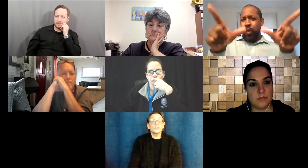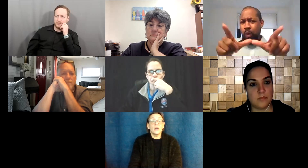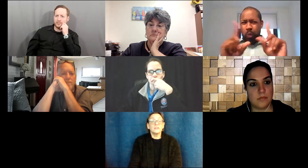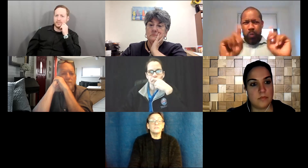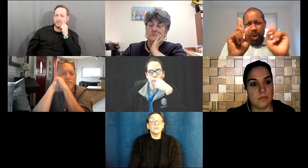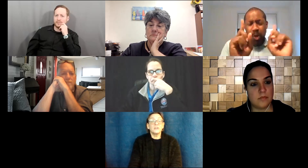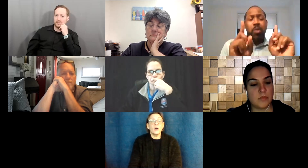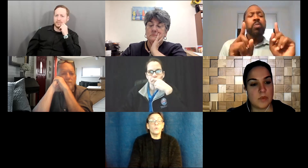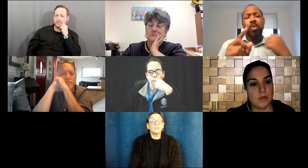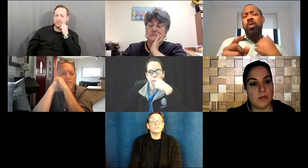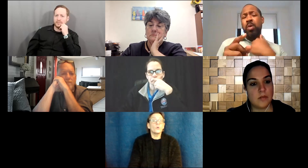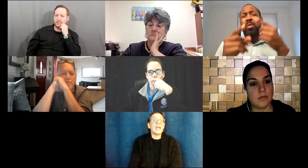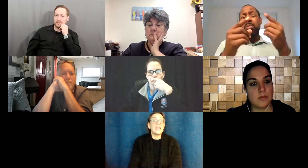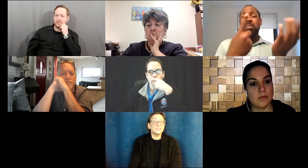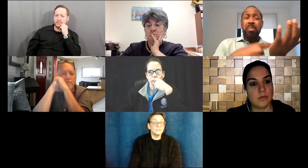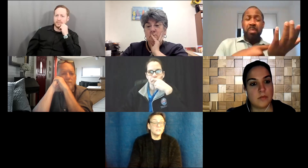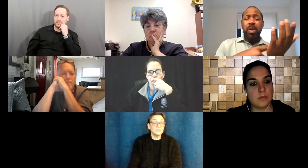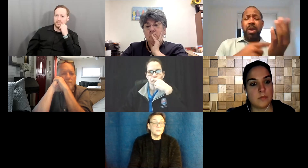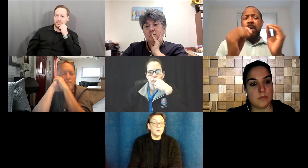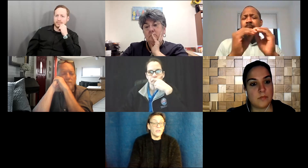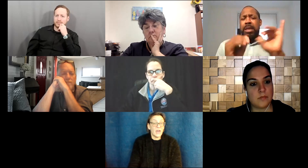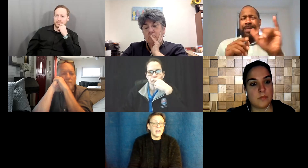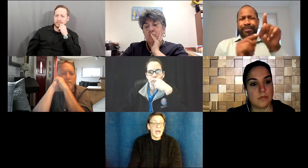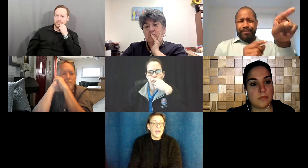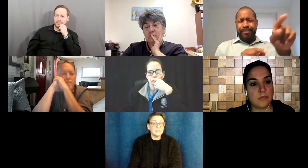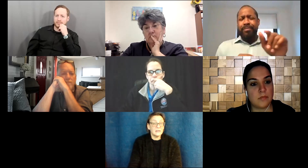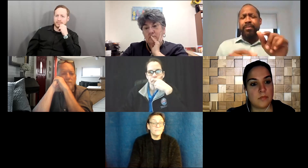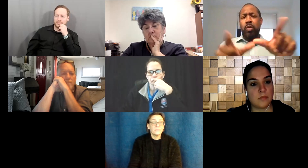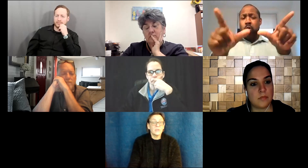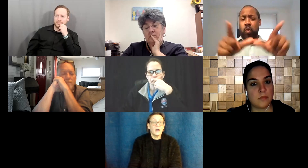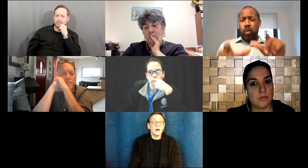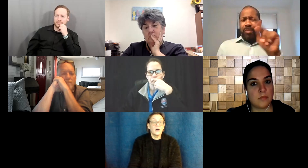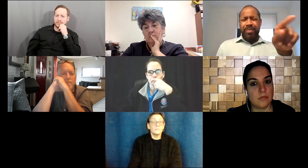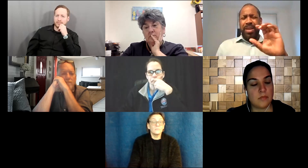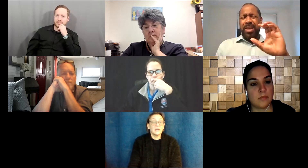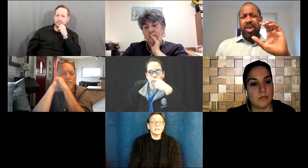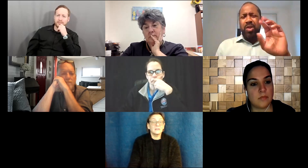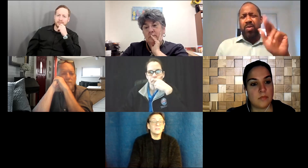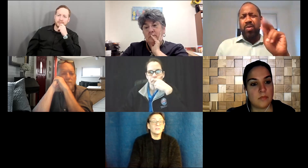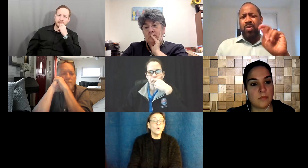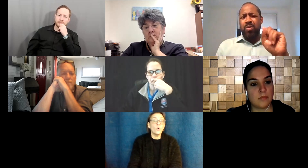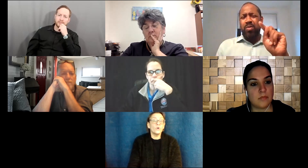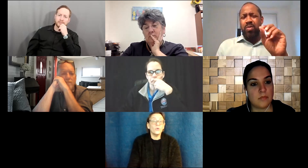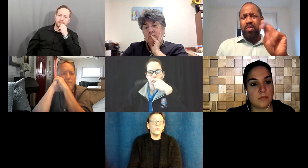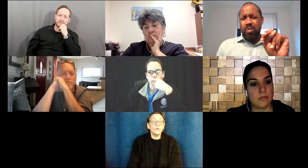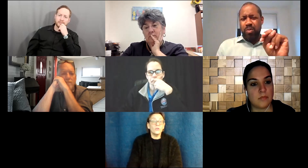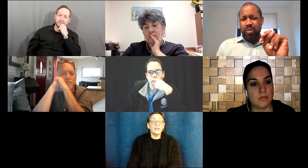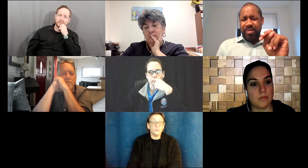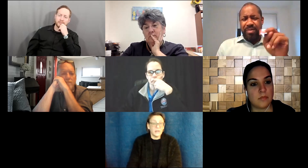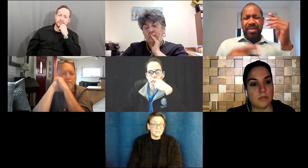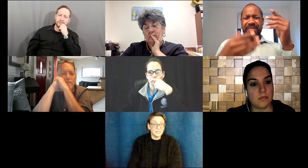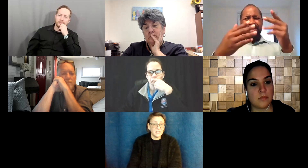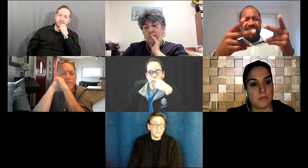Also, we're trying to figure out which locations to put that at. Like in the local,